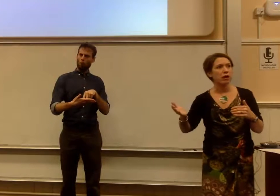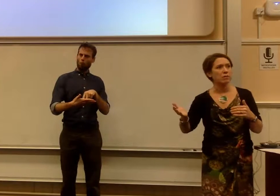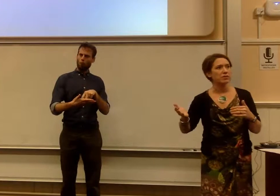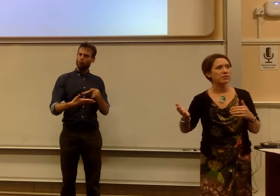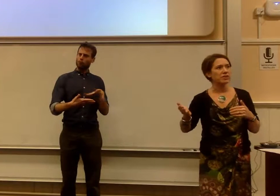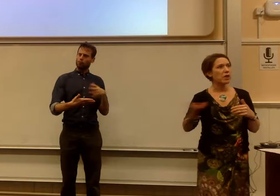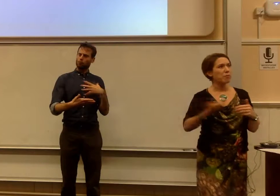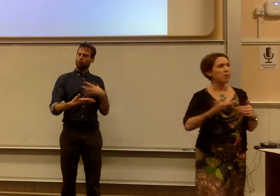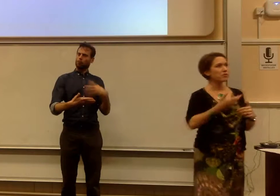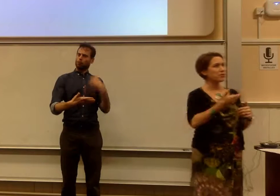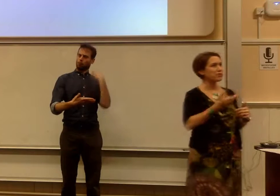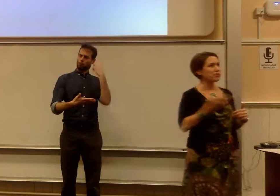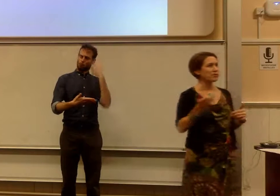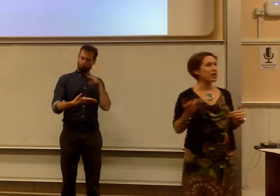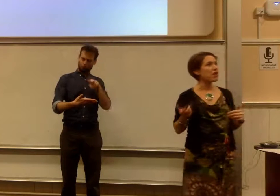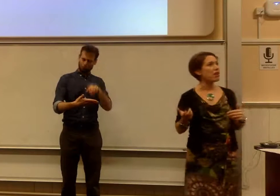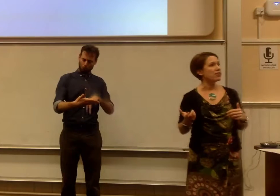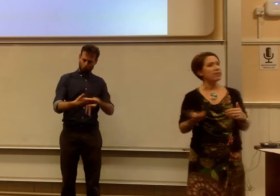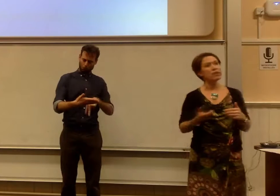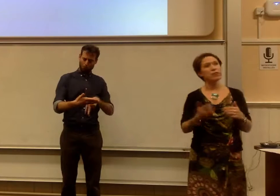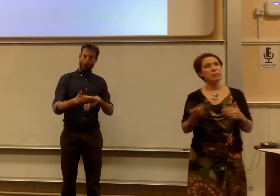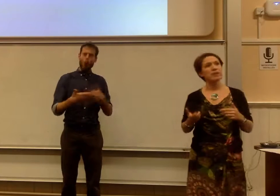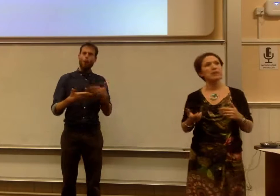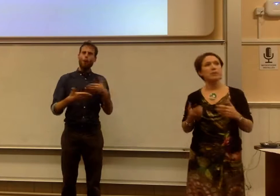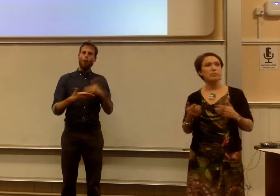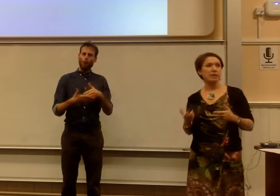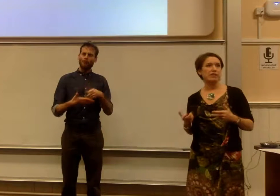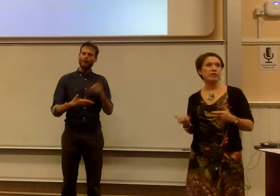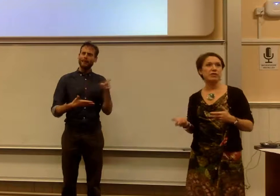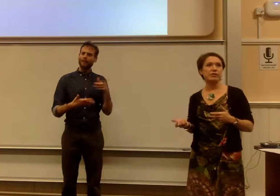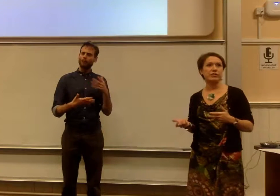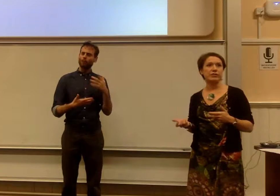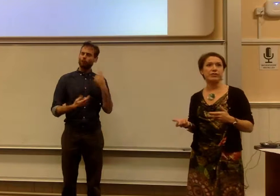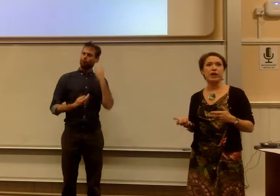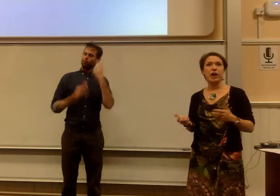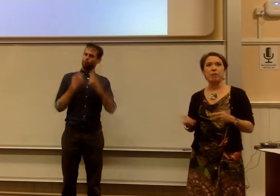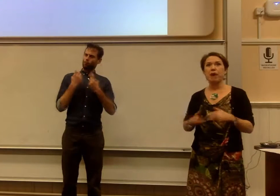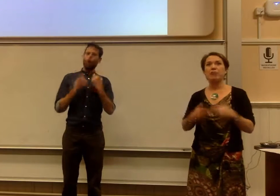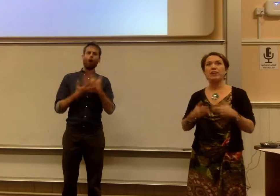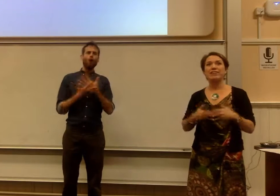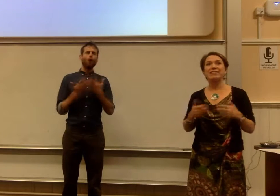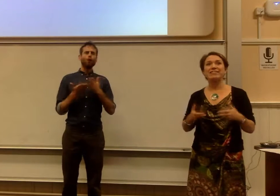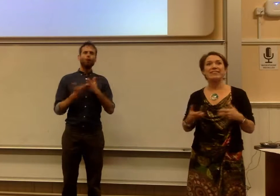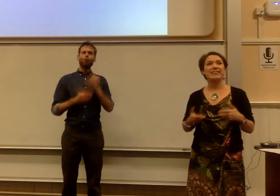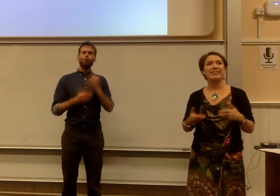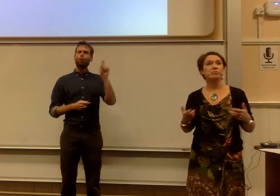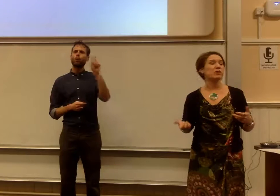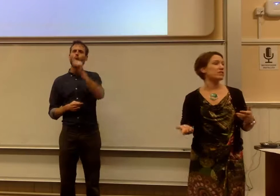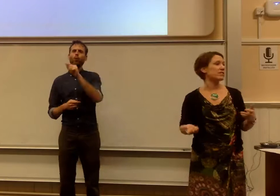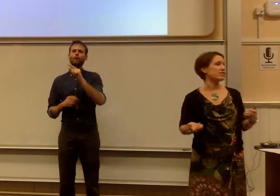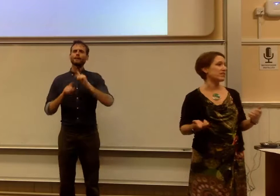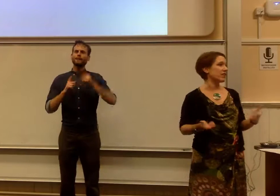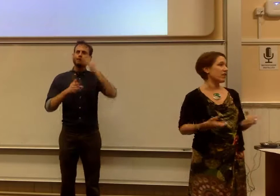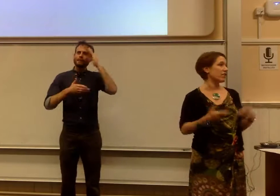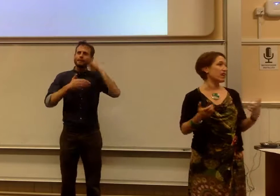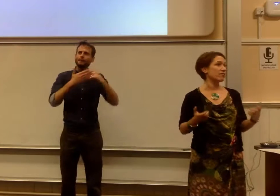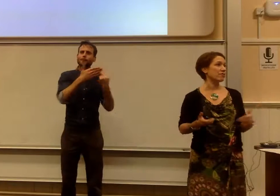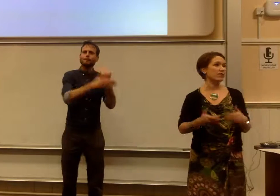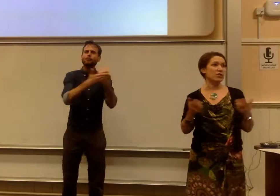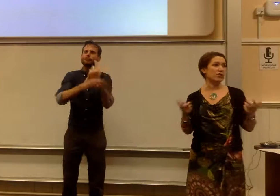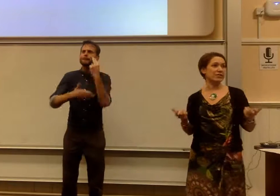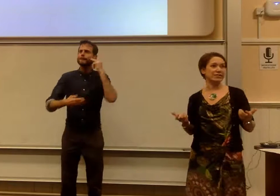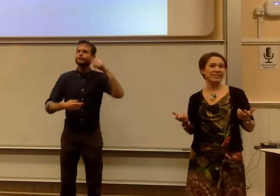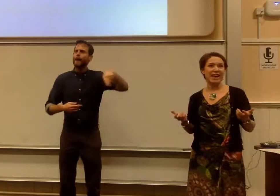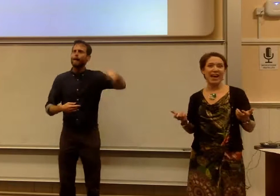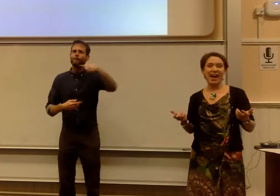through Parliament by the stories he heard from many BSL users about their day-to-day experience of life